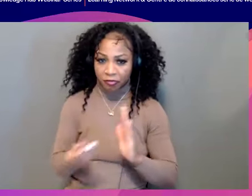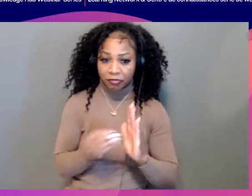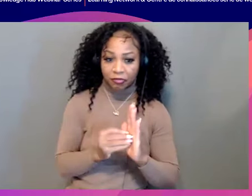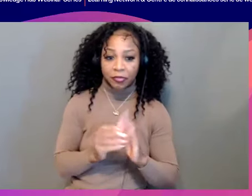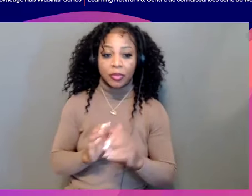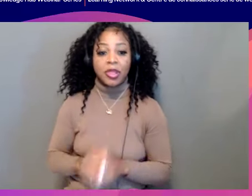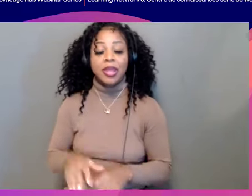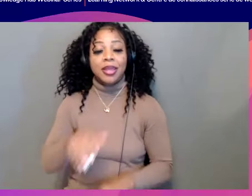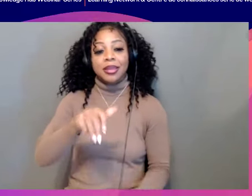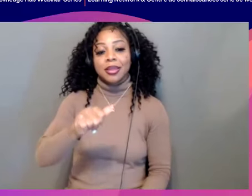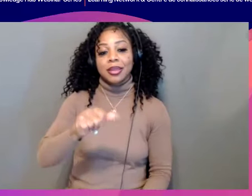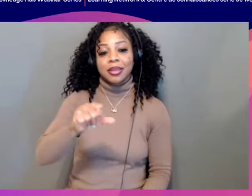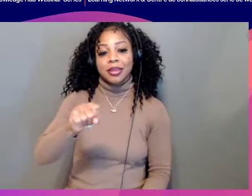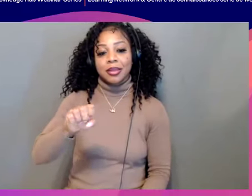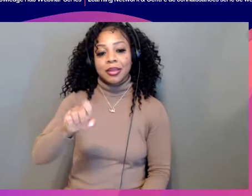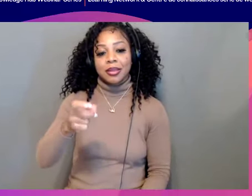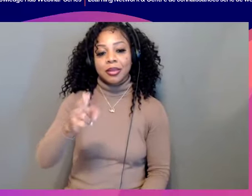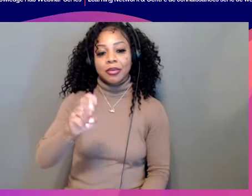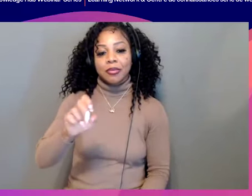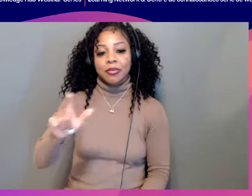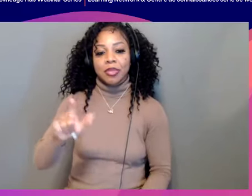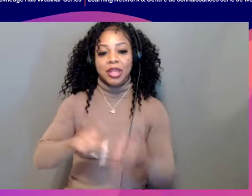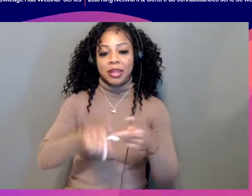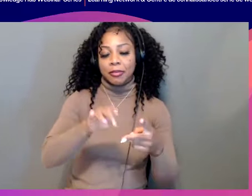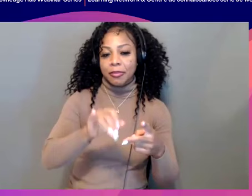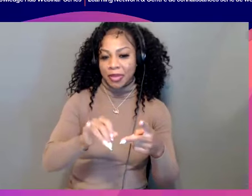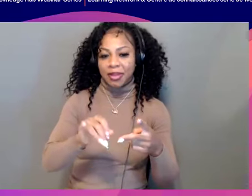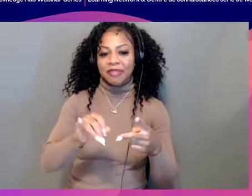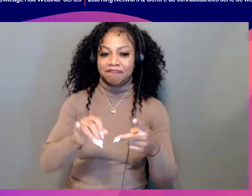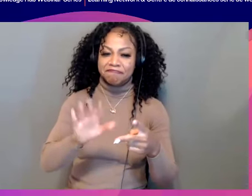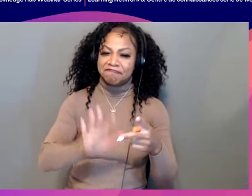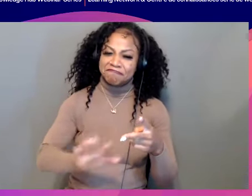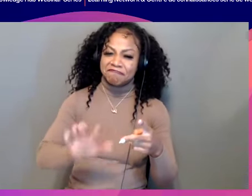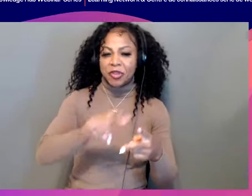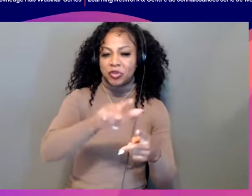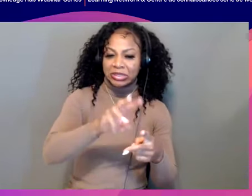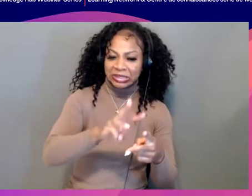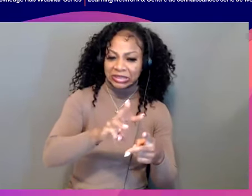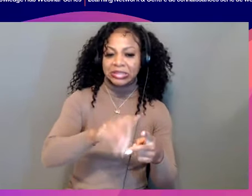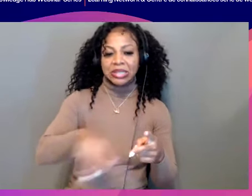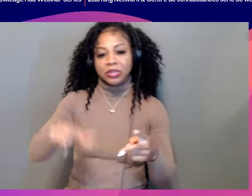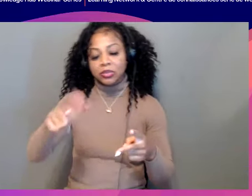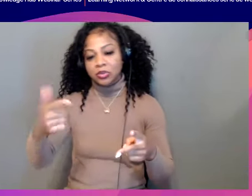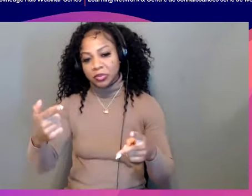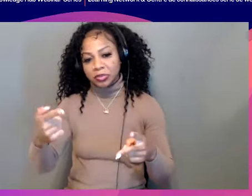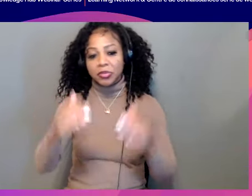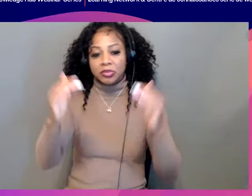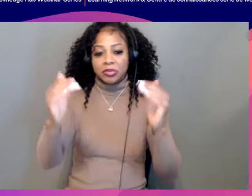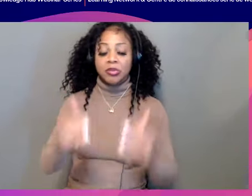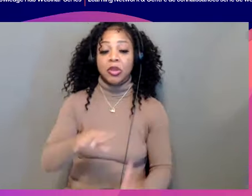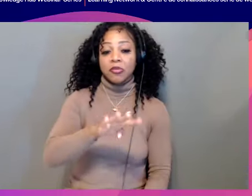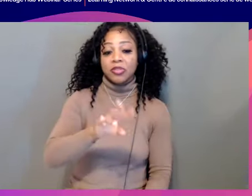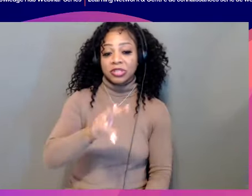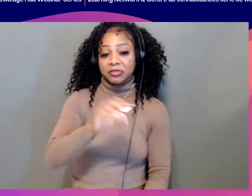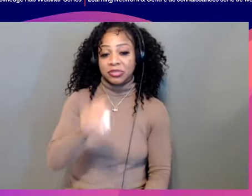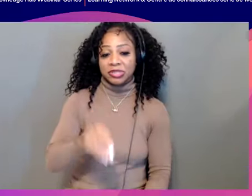bisexual respondents were less comfortable compared to other groups. 47% of white respondents felt